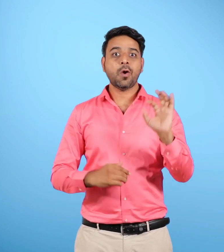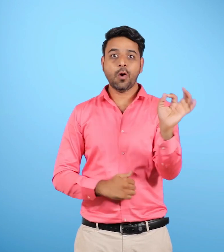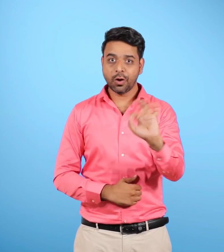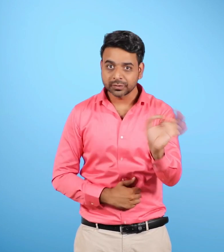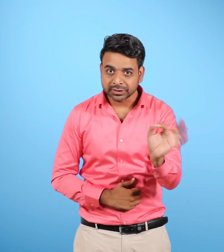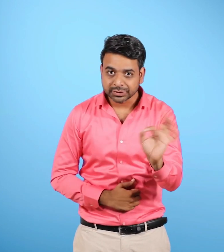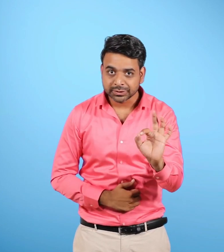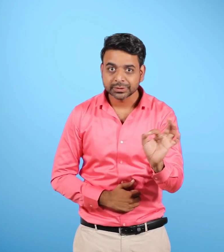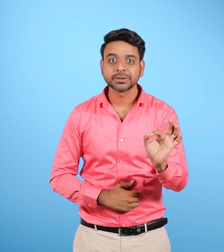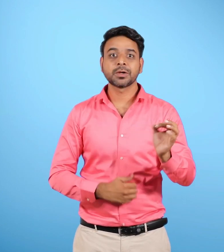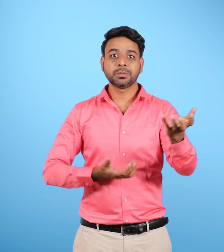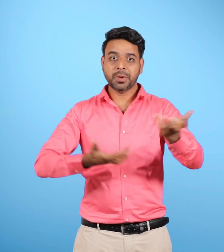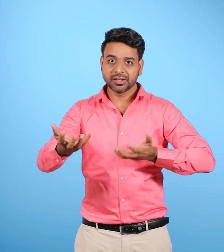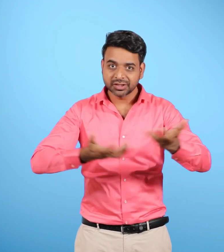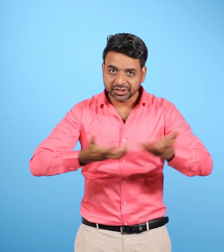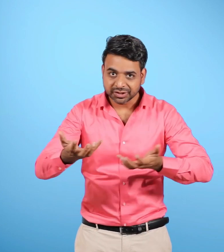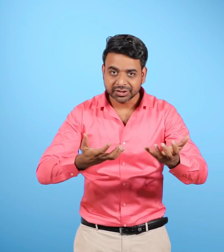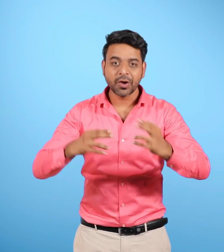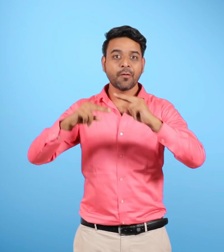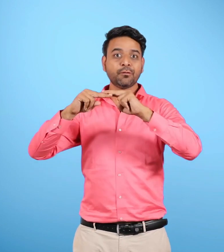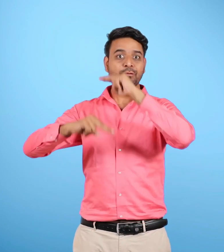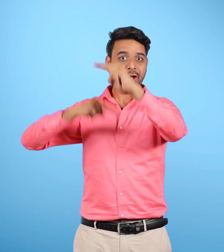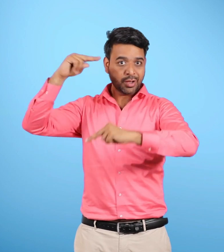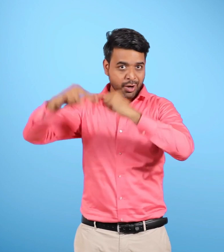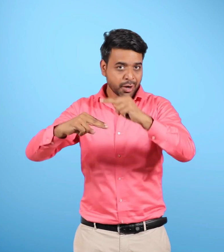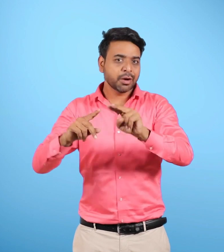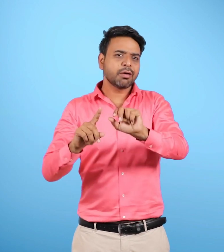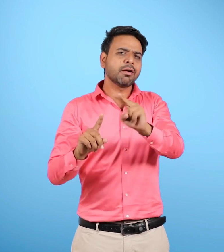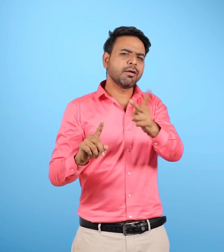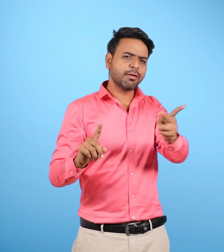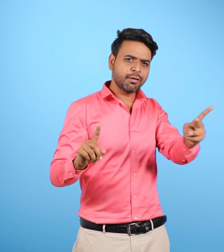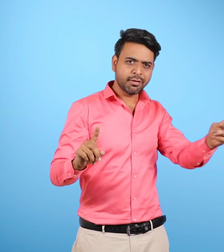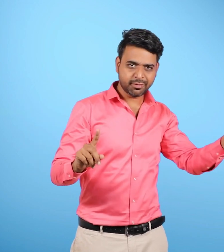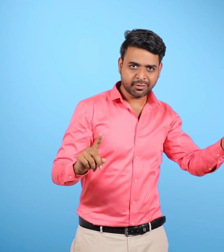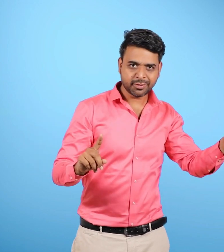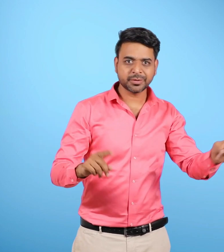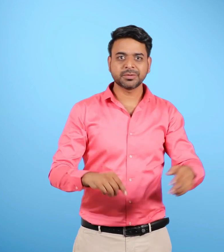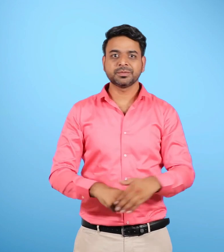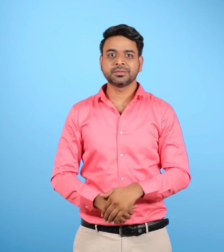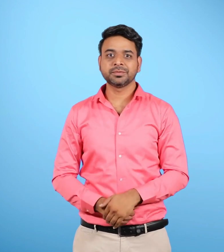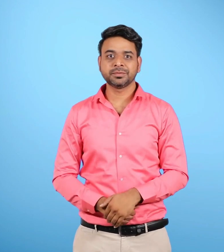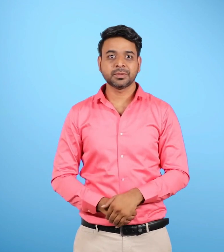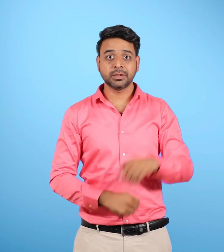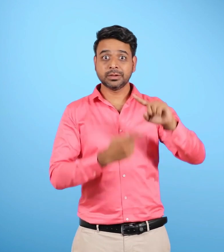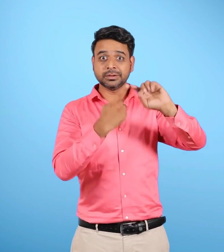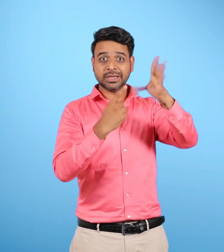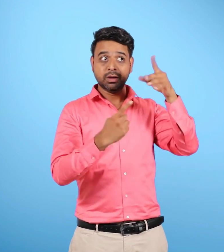roads, offices, markets, and factories even after sunset. This helps us